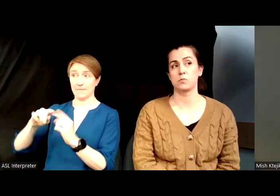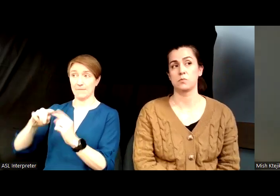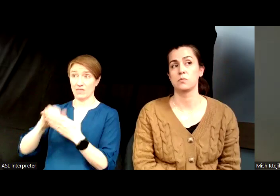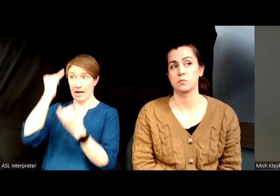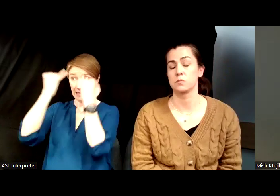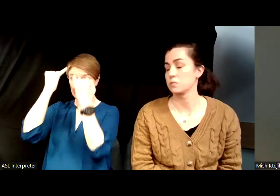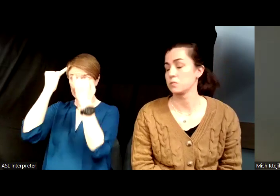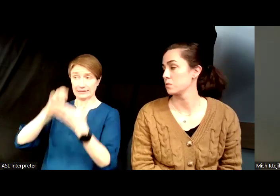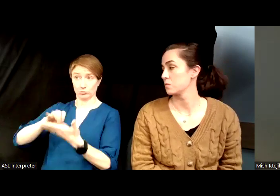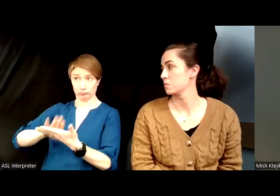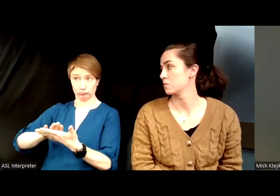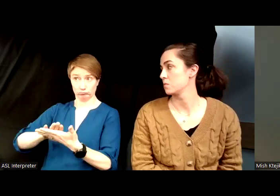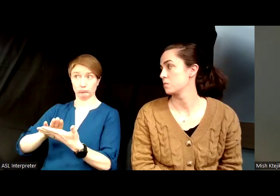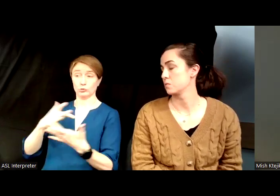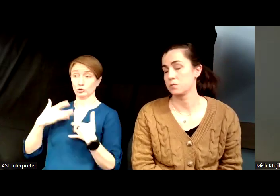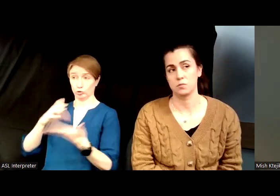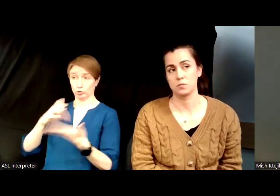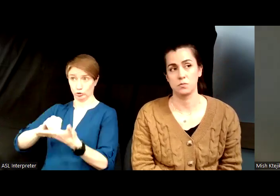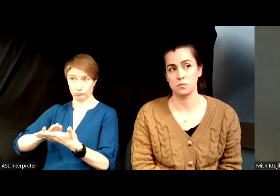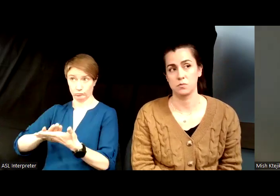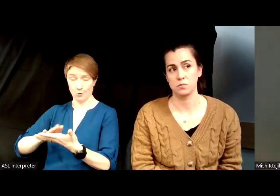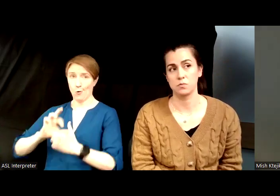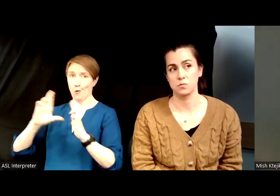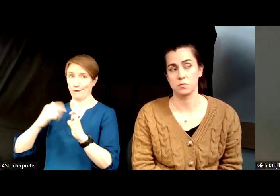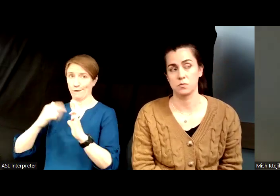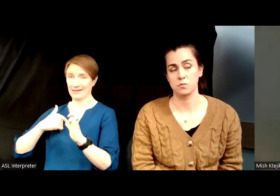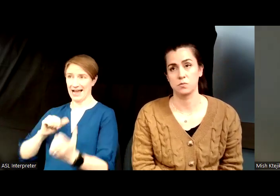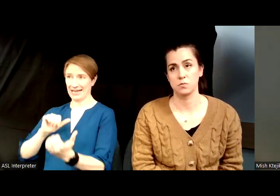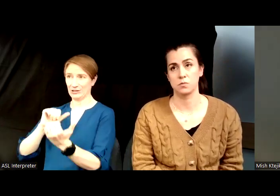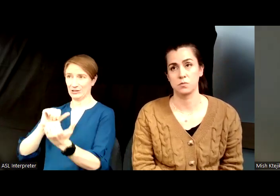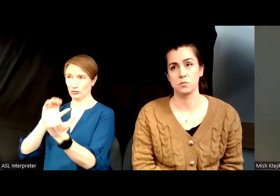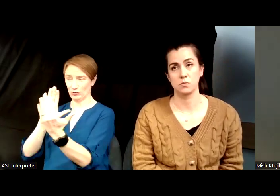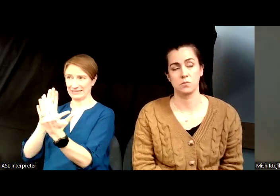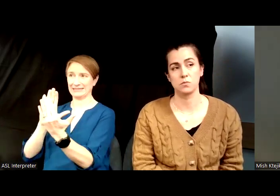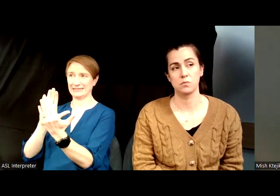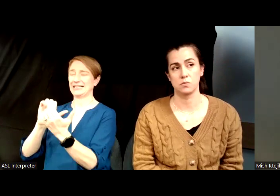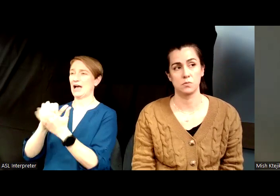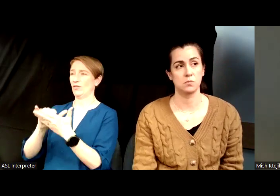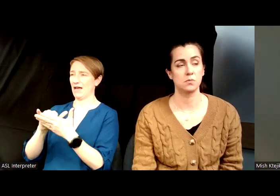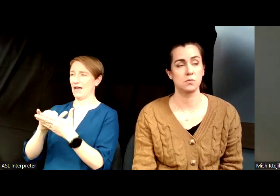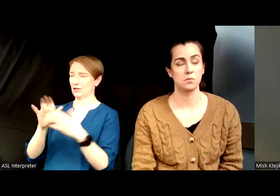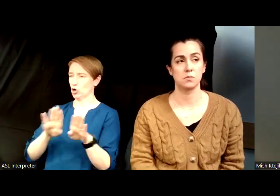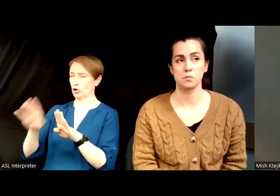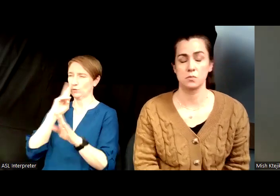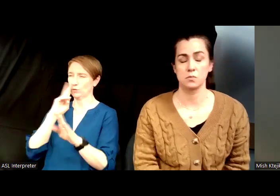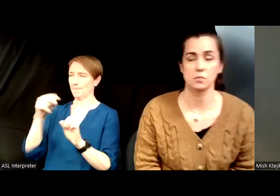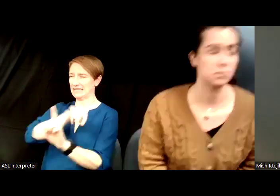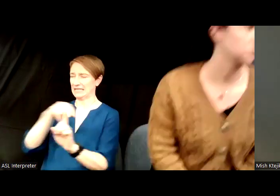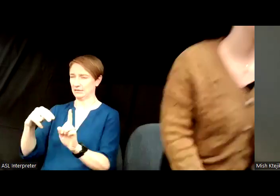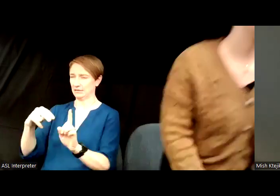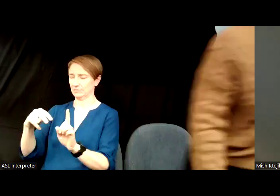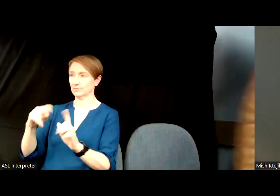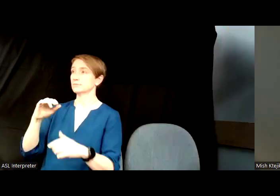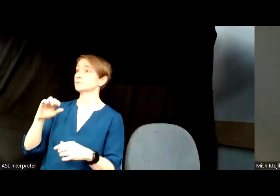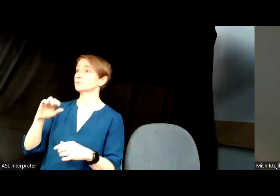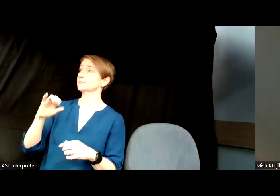concerns noted, and hopefully I addressed how that conduct would be seen. This is Jack. Can I also add a comment when you're done?